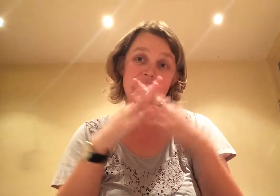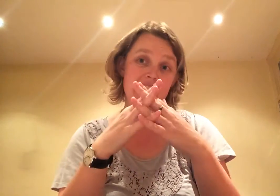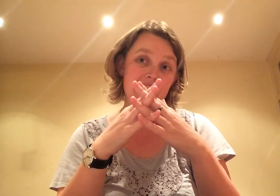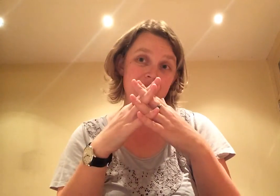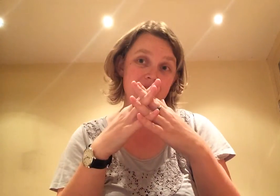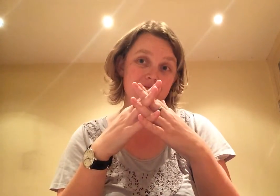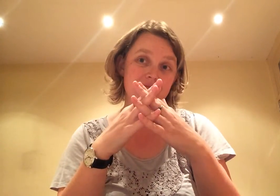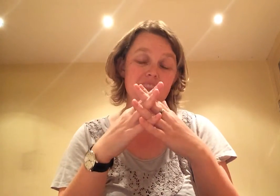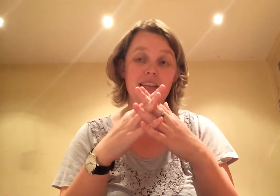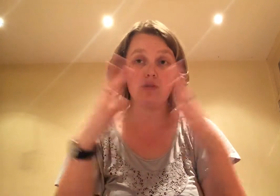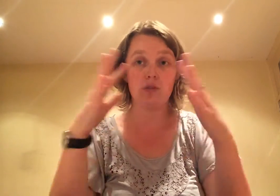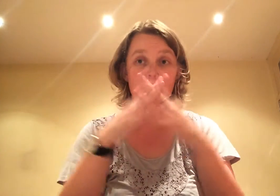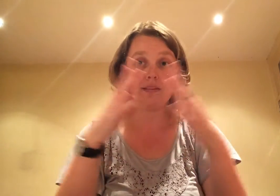Wednesday. Okay, you do it twice.